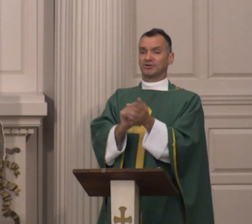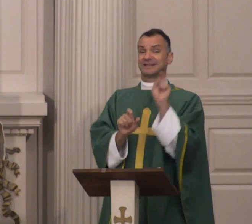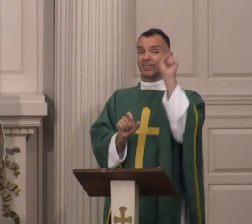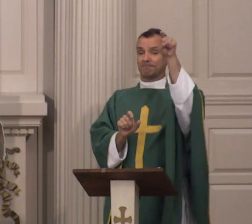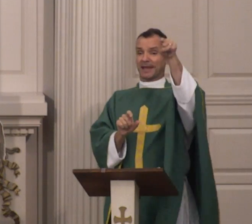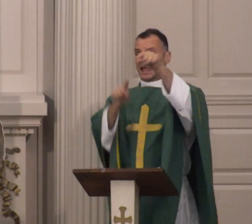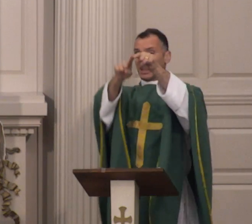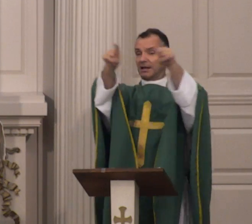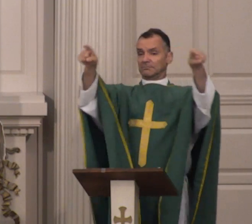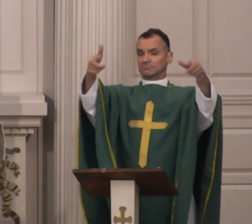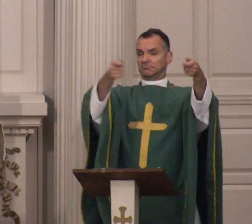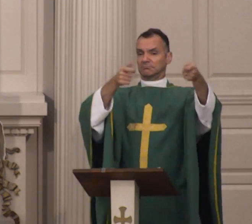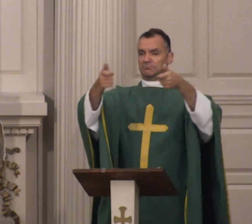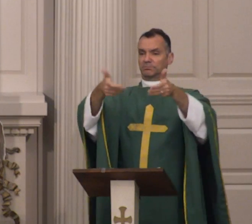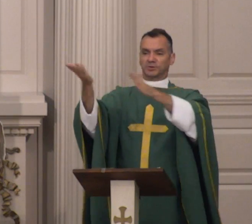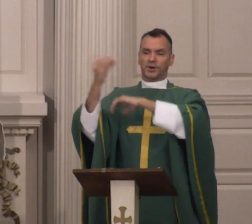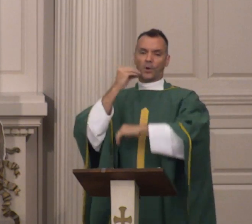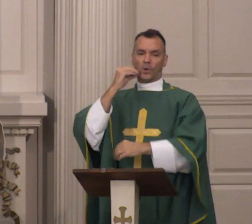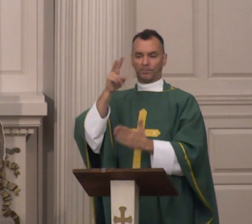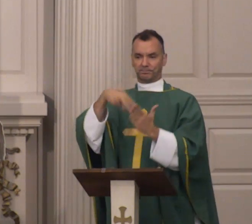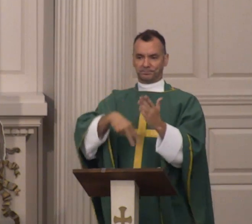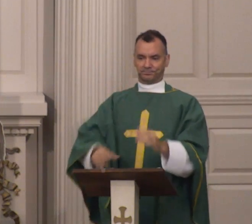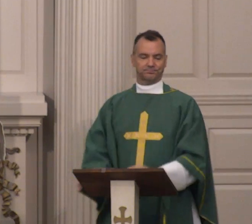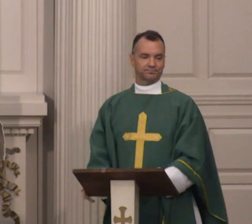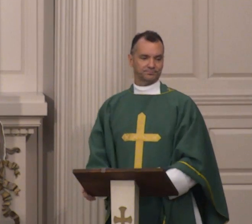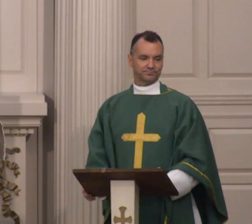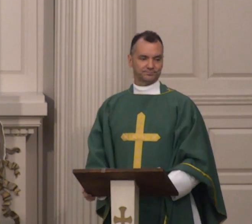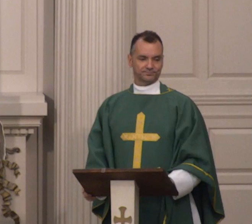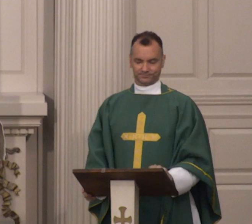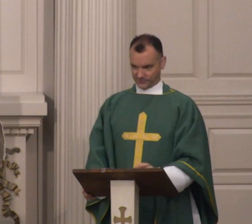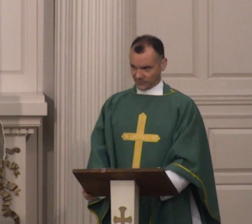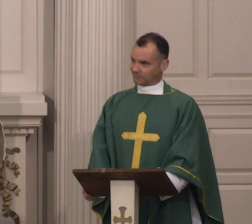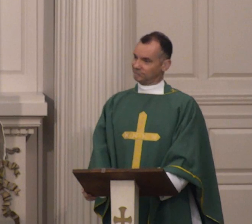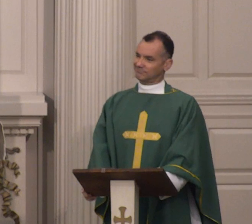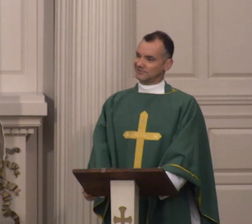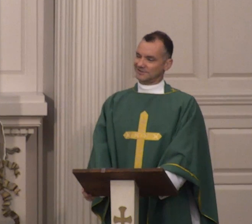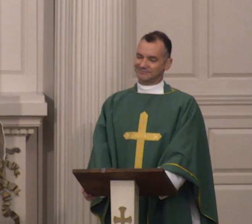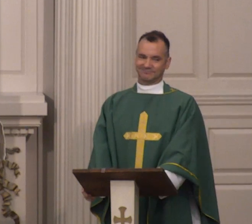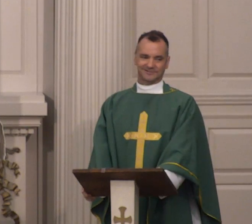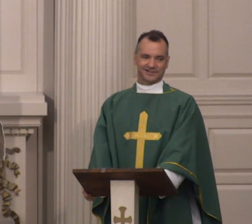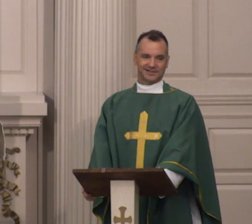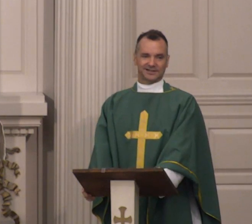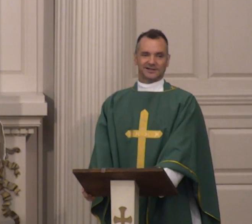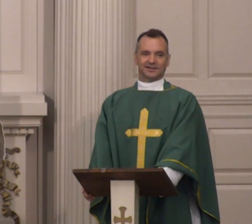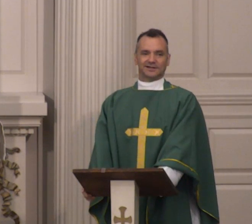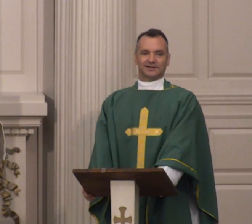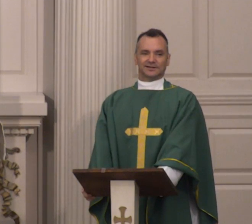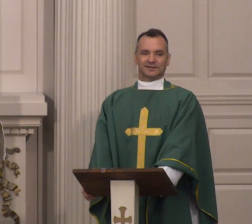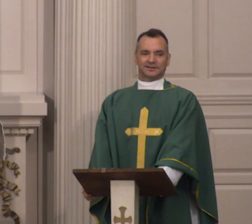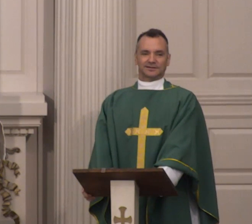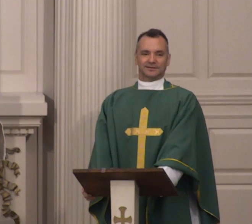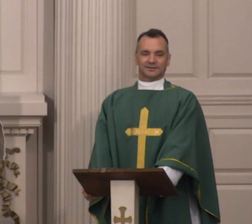in the bulletin, so please grab one on your way home today. Thank you.